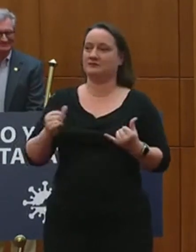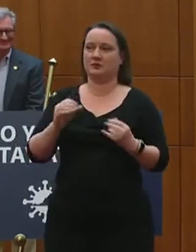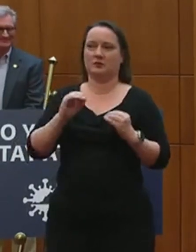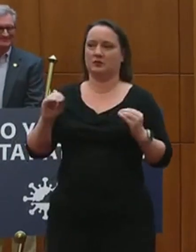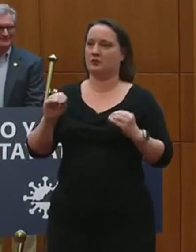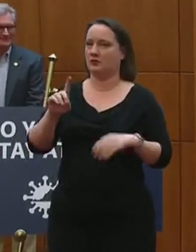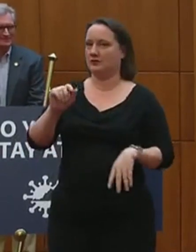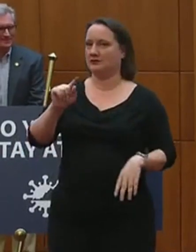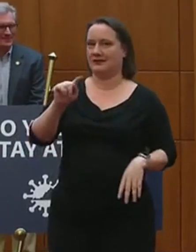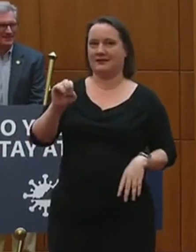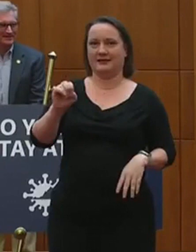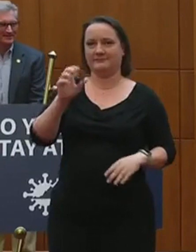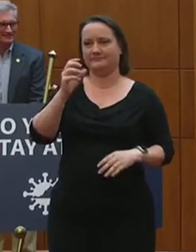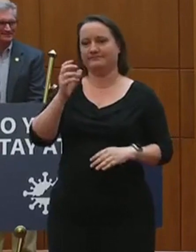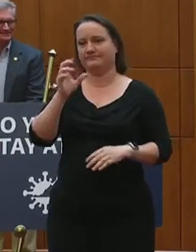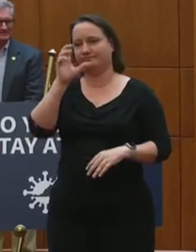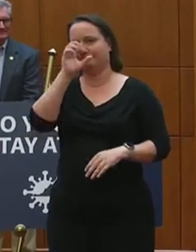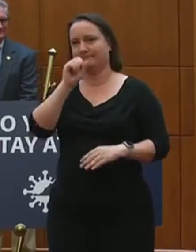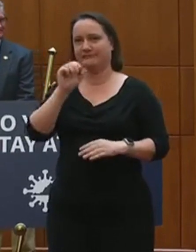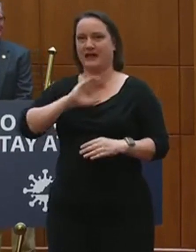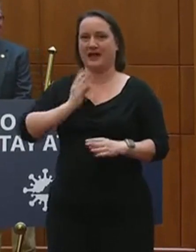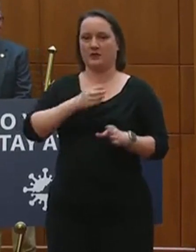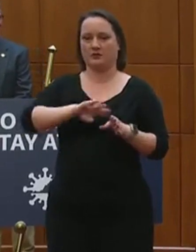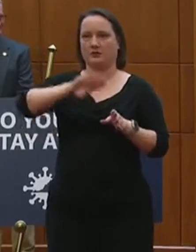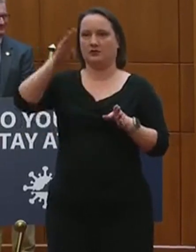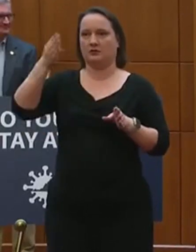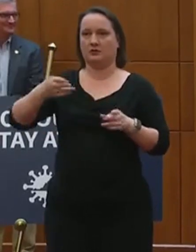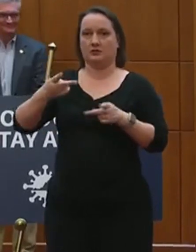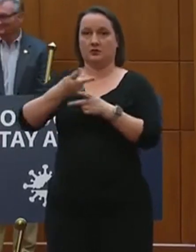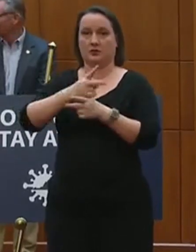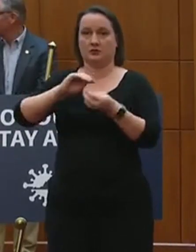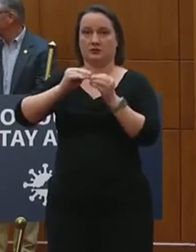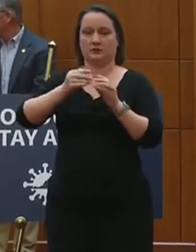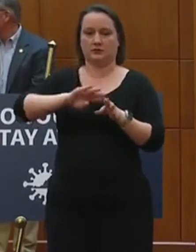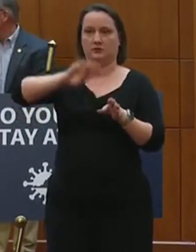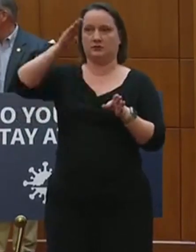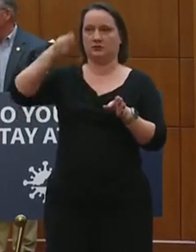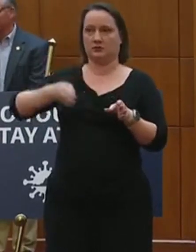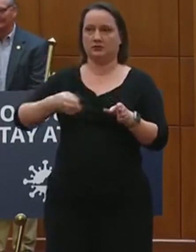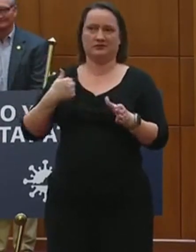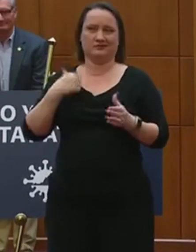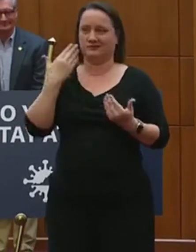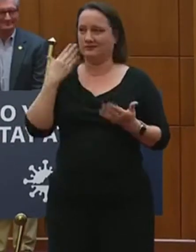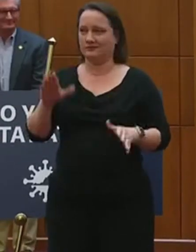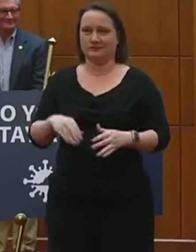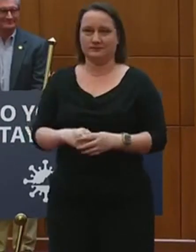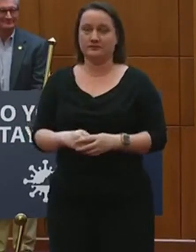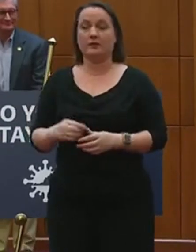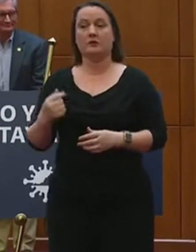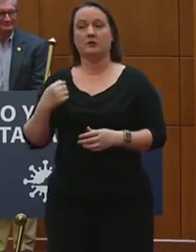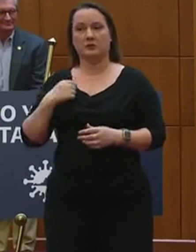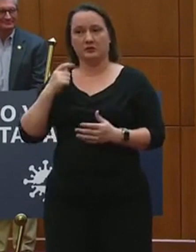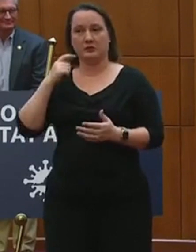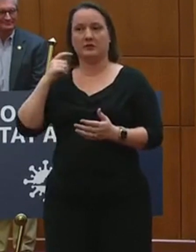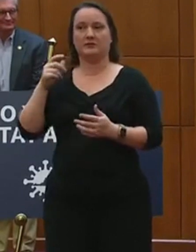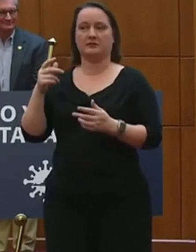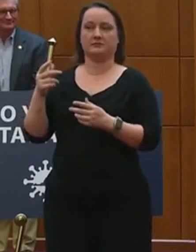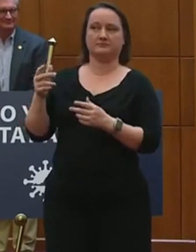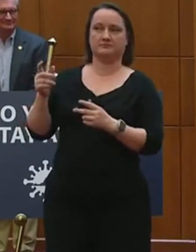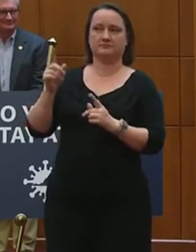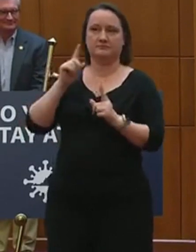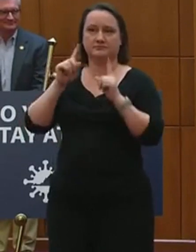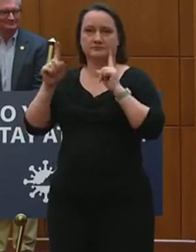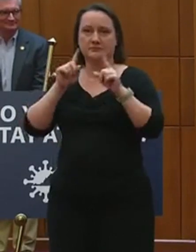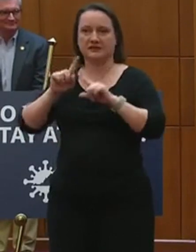to estimate what that peak might be, but we have heard from different entities who are working